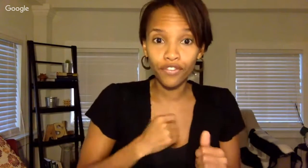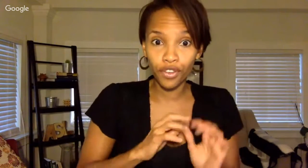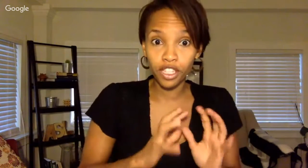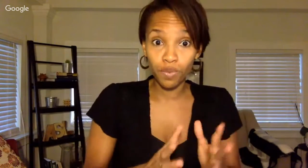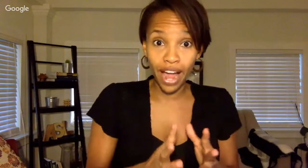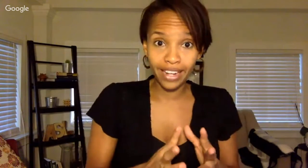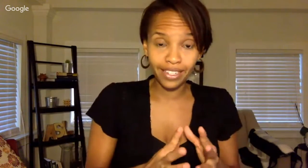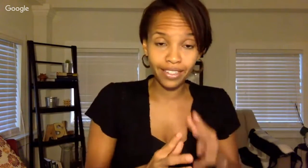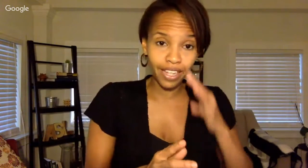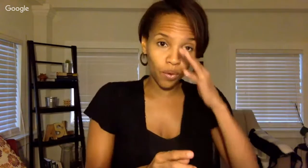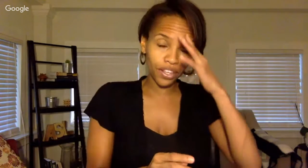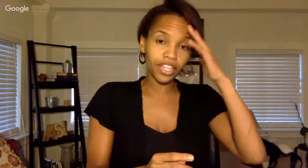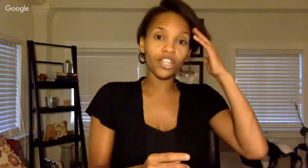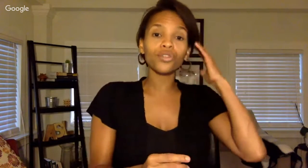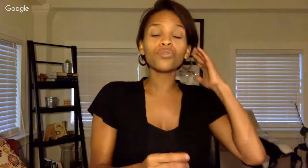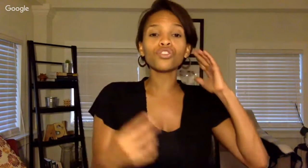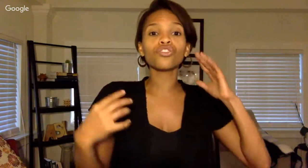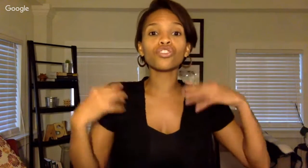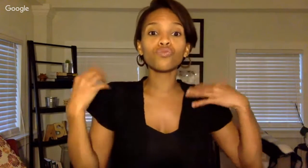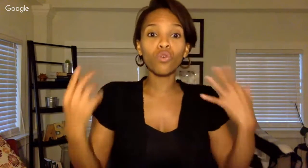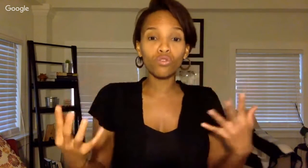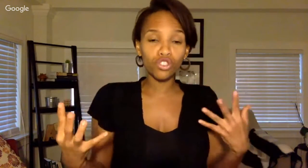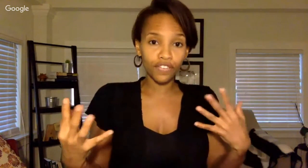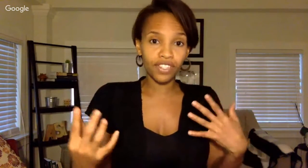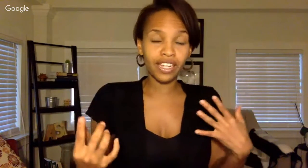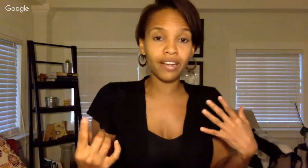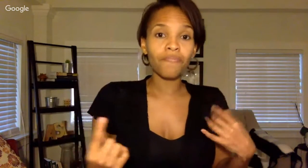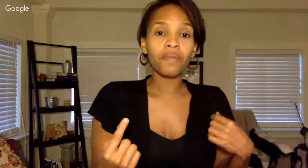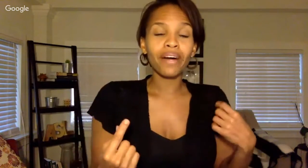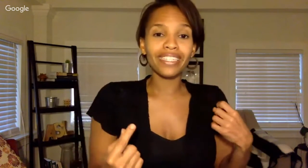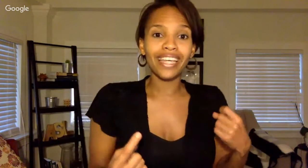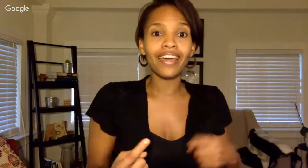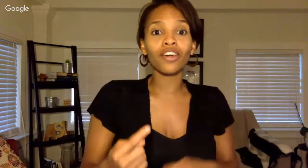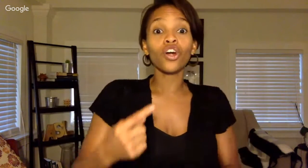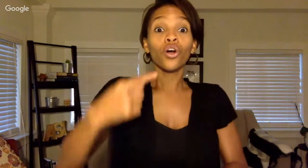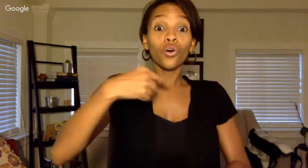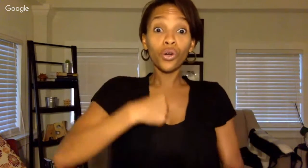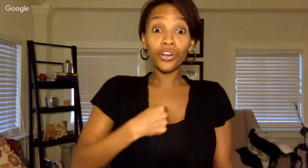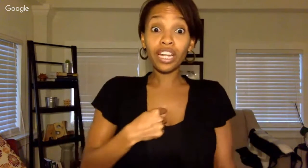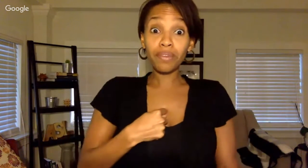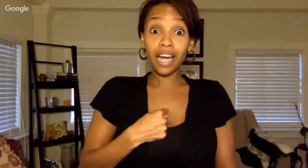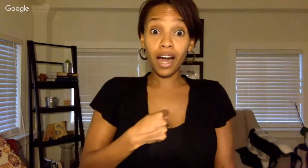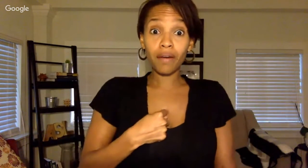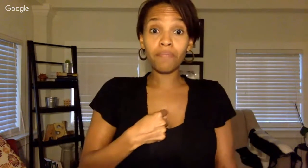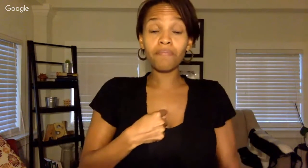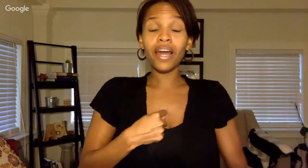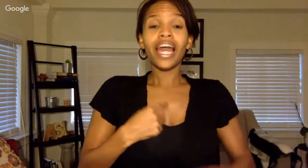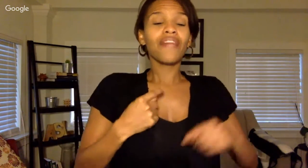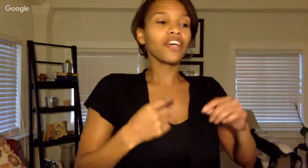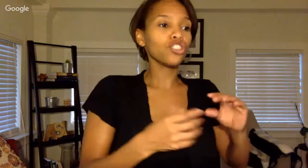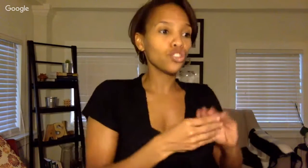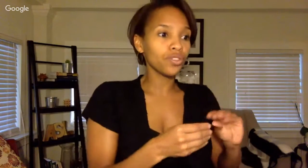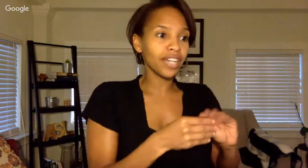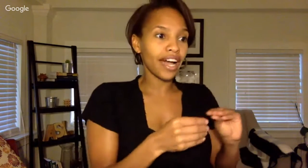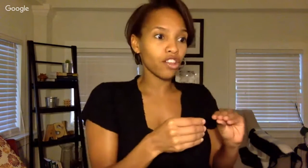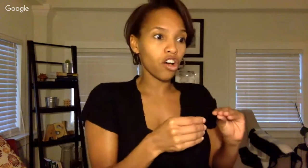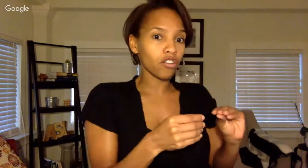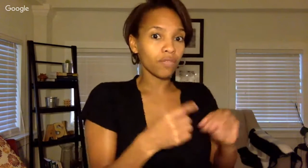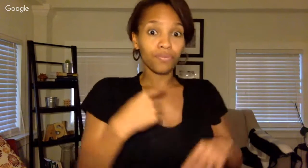this practice. I want you to get used to just role shifting by saying who you're going to become and then do the dialogue. Who